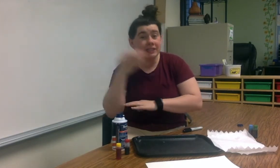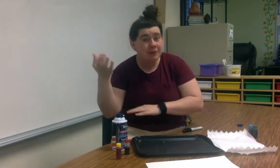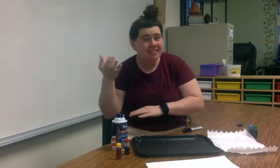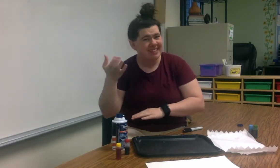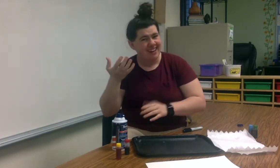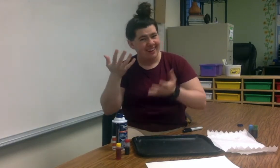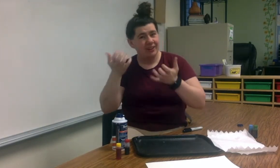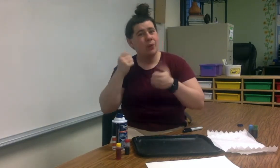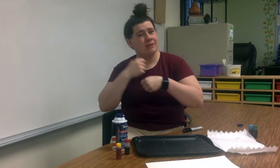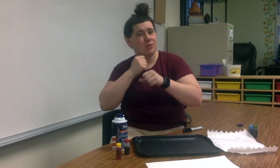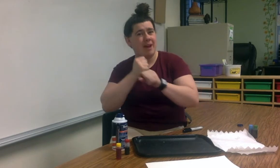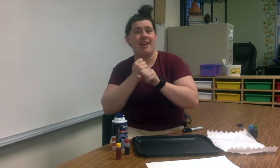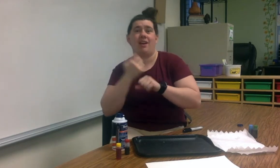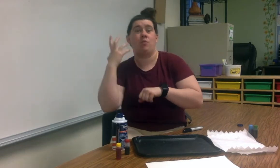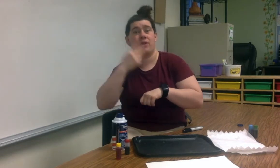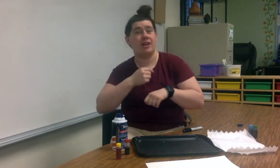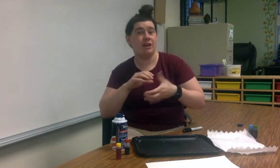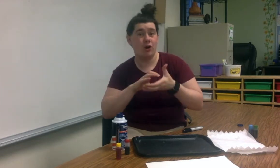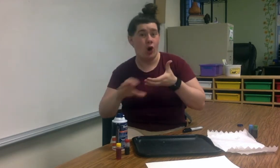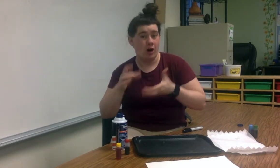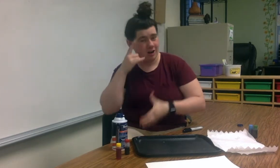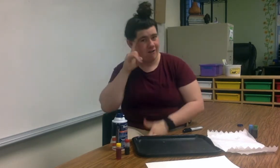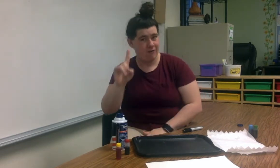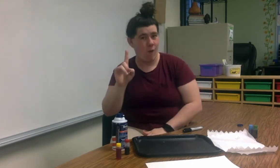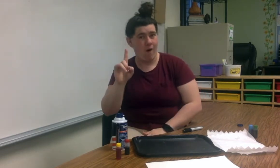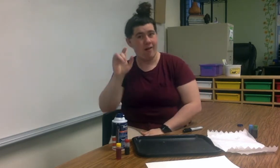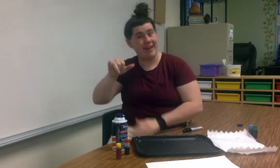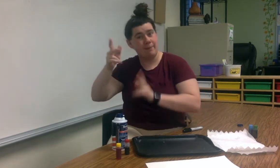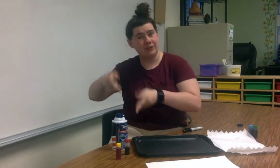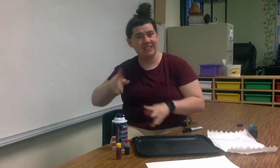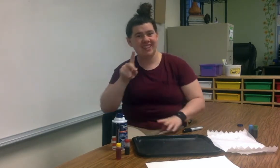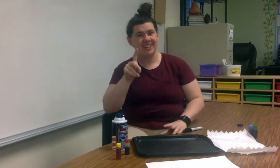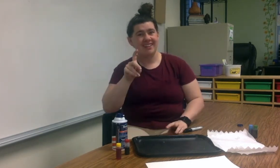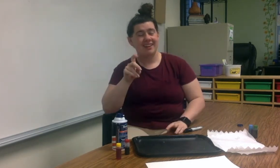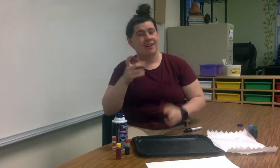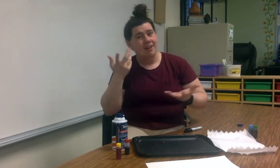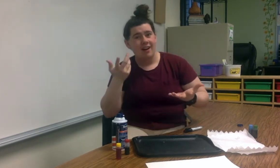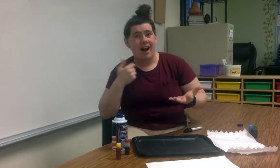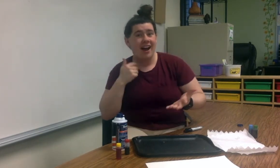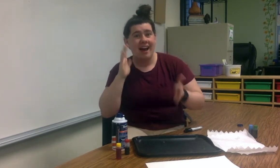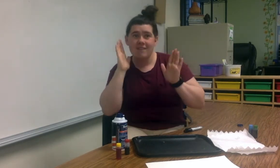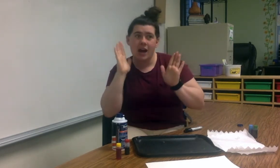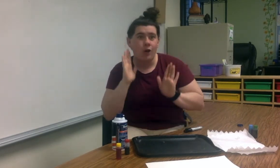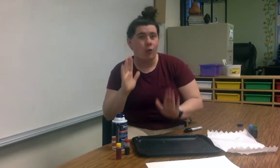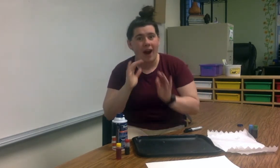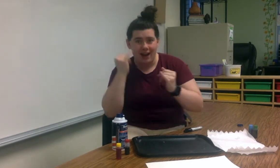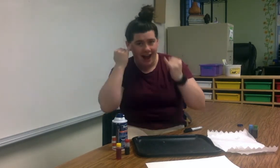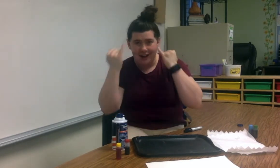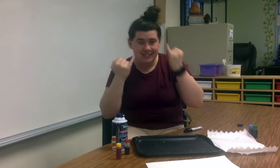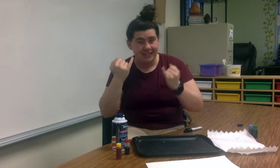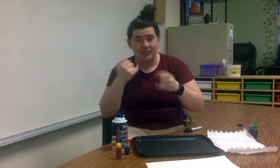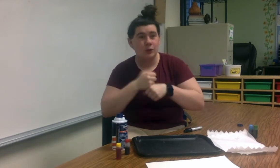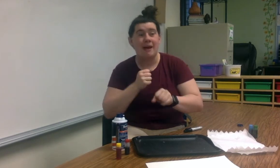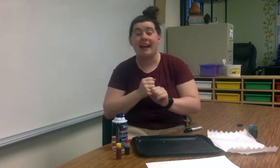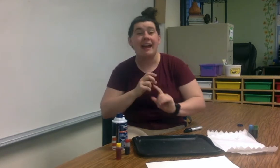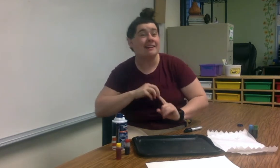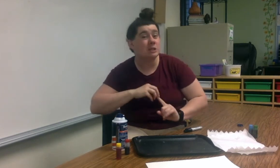Christmas, and you want to make a pretty card for that person? I have a great idea to make a